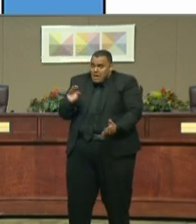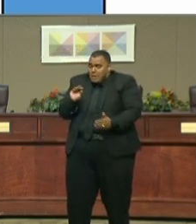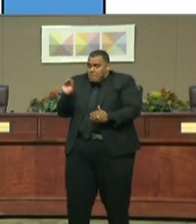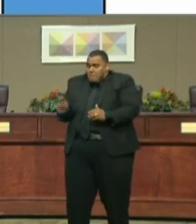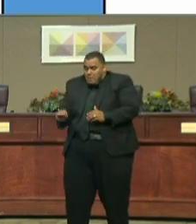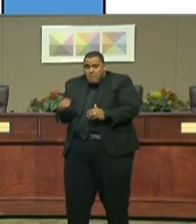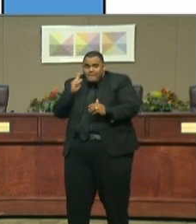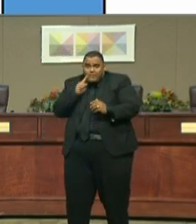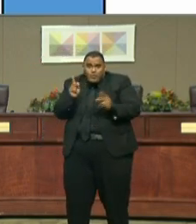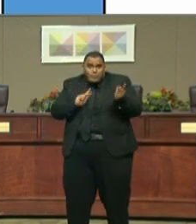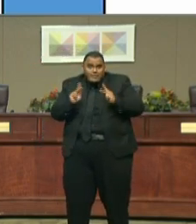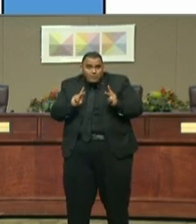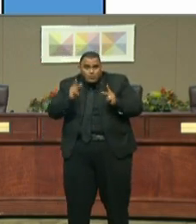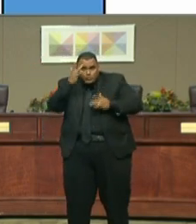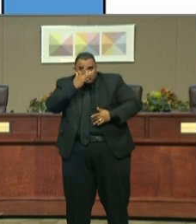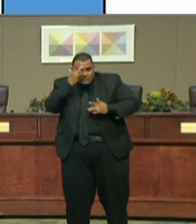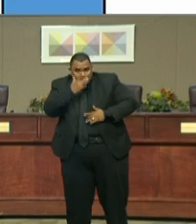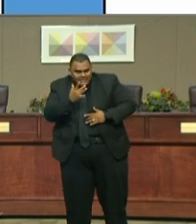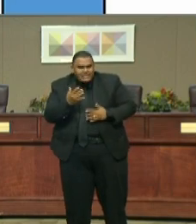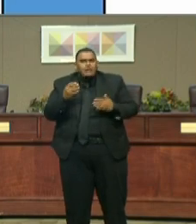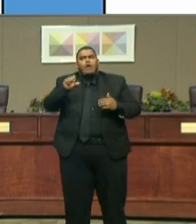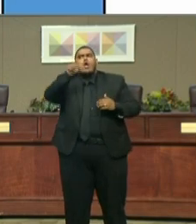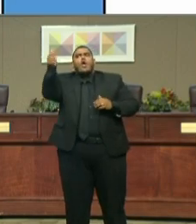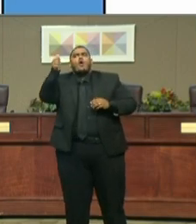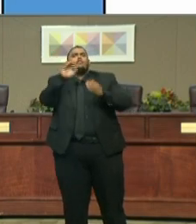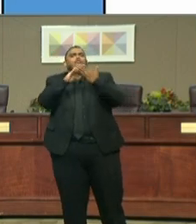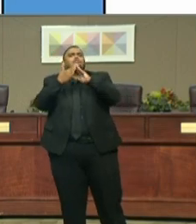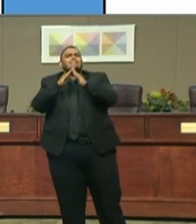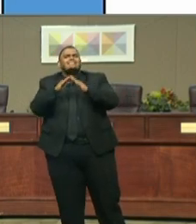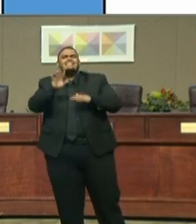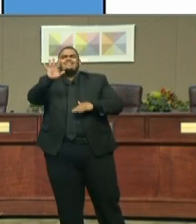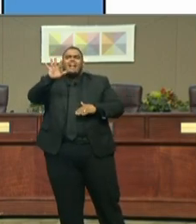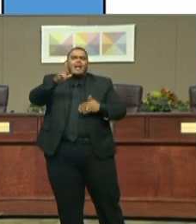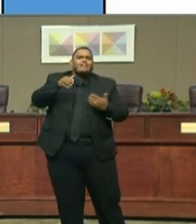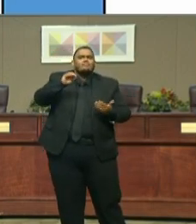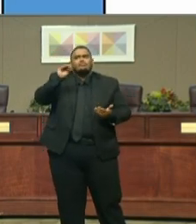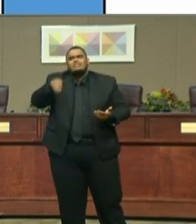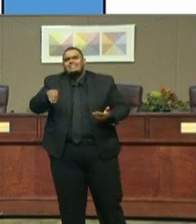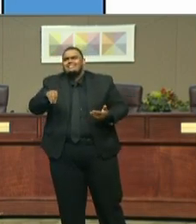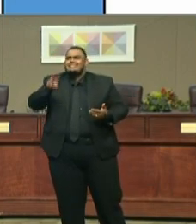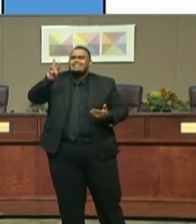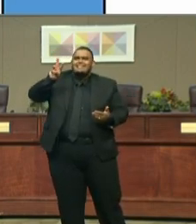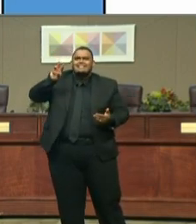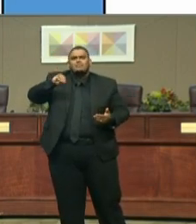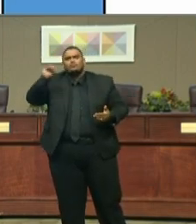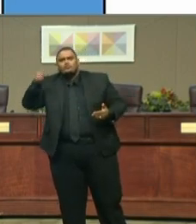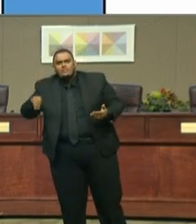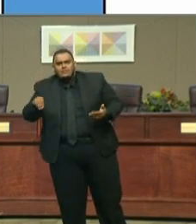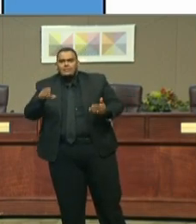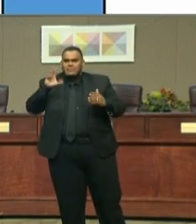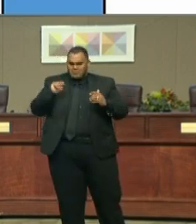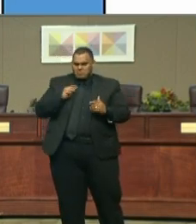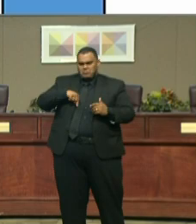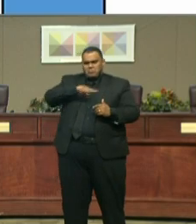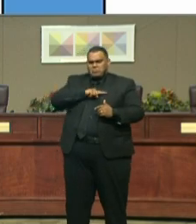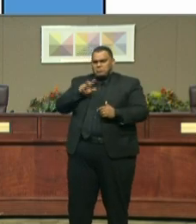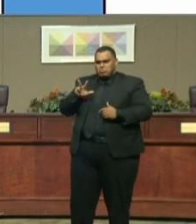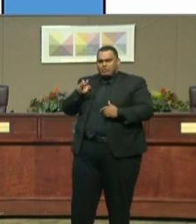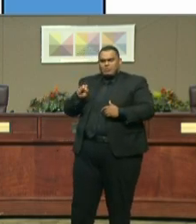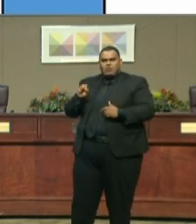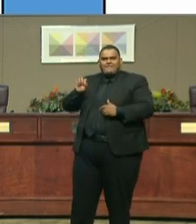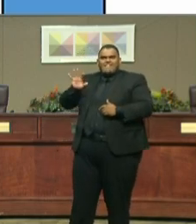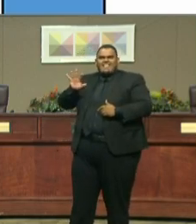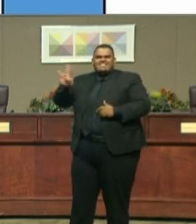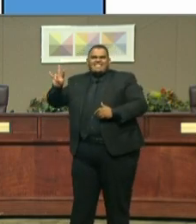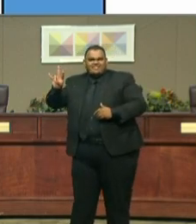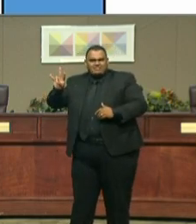places have 5 or 6, right? But it also has shown a progressive increase on positive rate, even